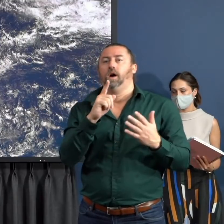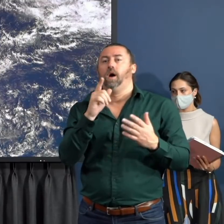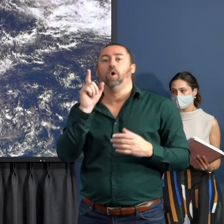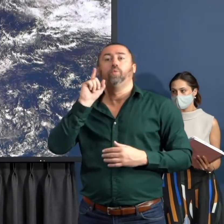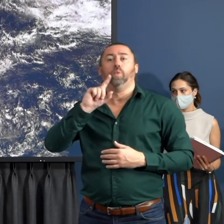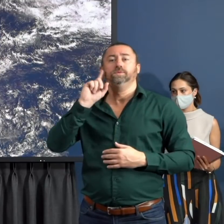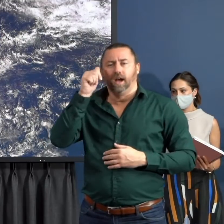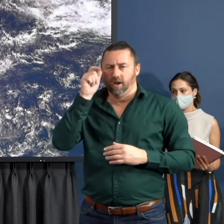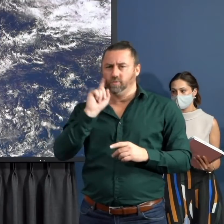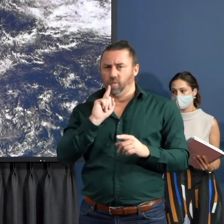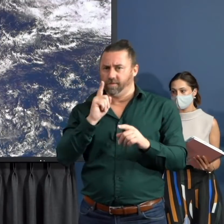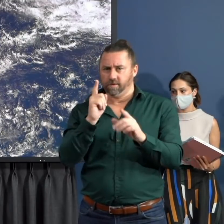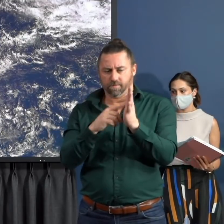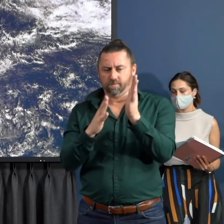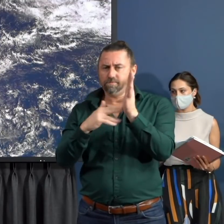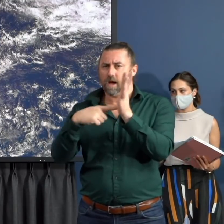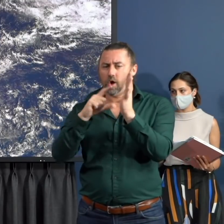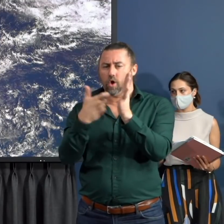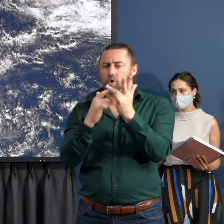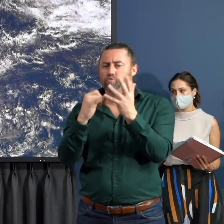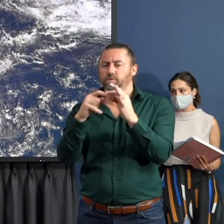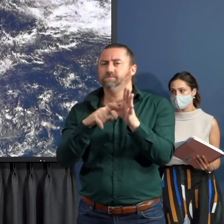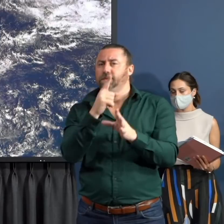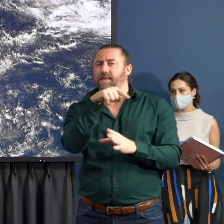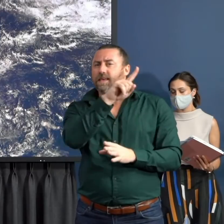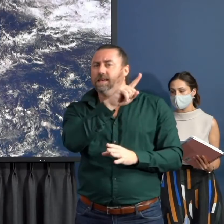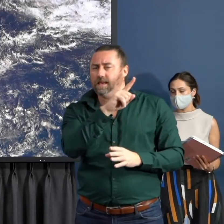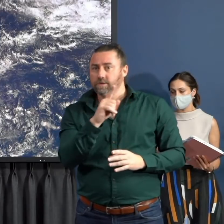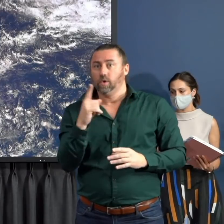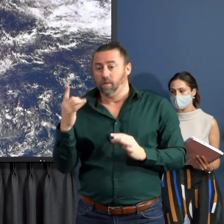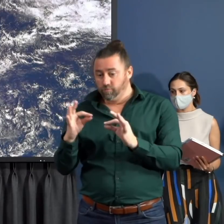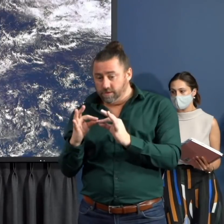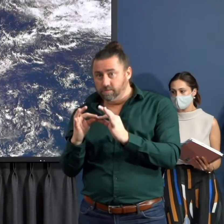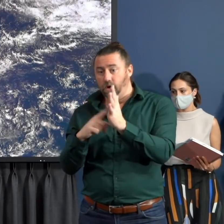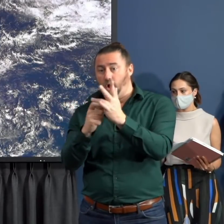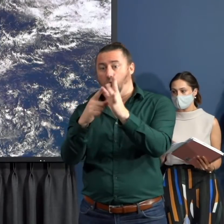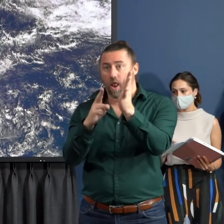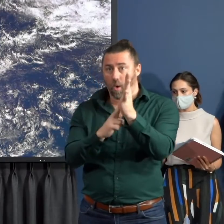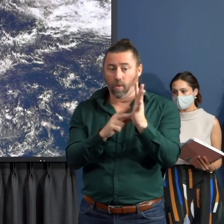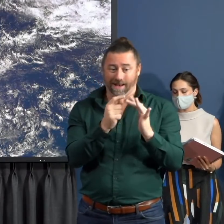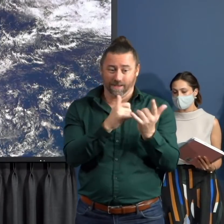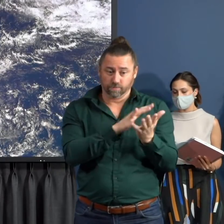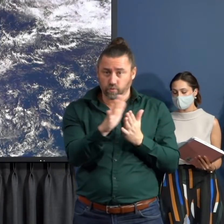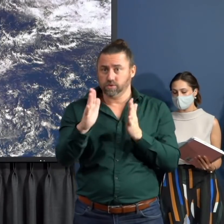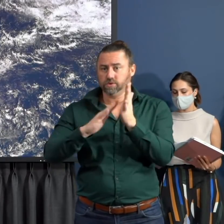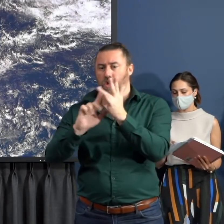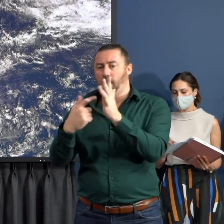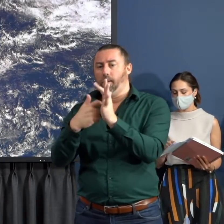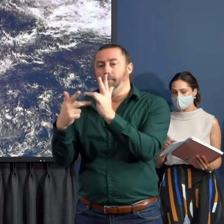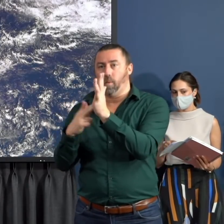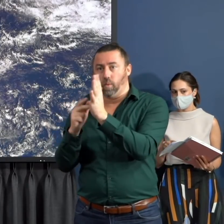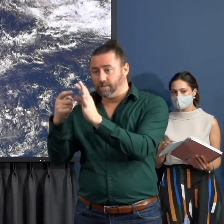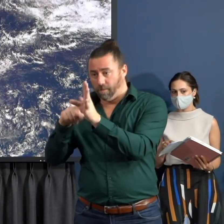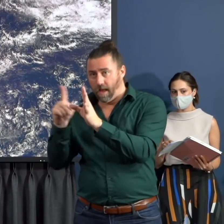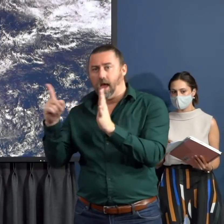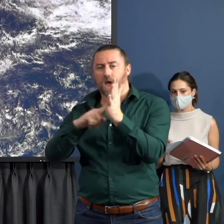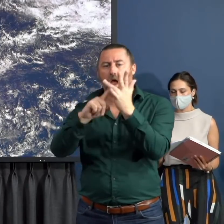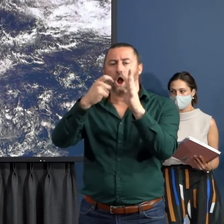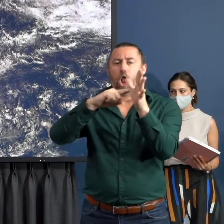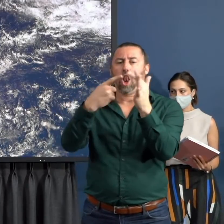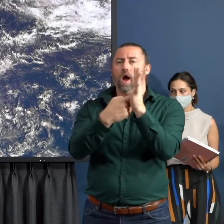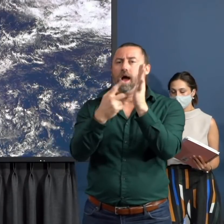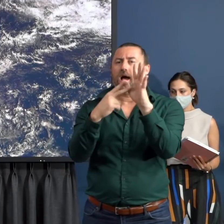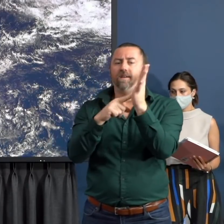I mentioned earlier, all Brisbane residents, as well as those in Logan, Ipswich, Moreton Bay and the Lockyer, are being urged